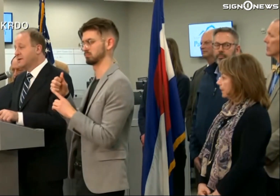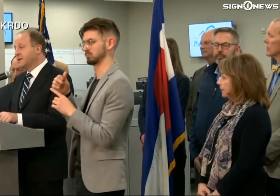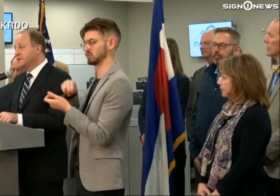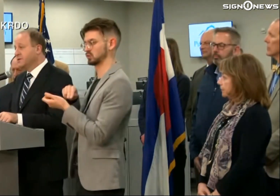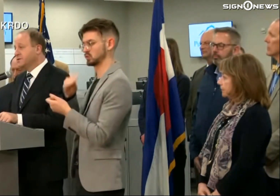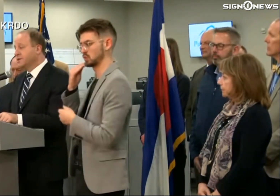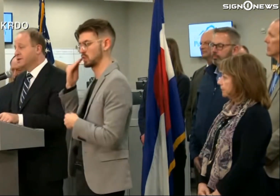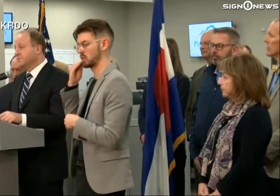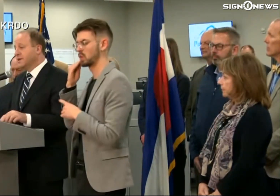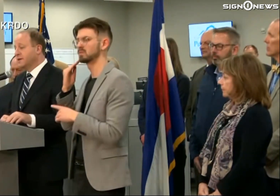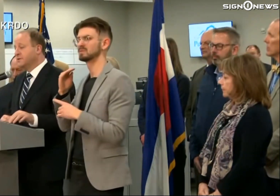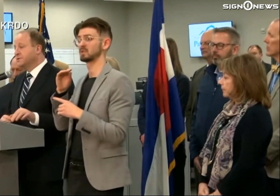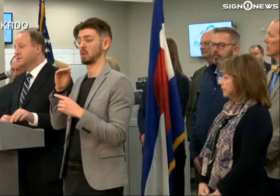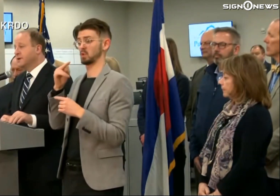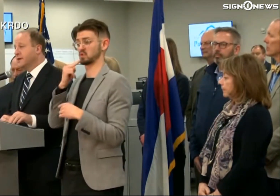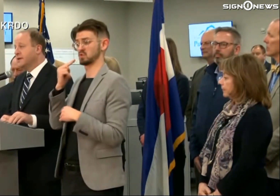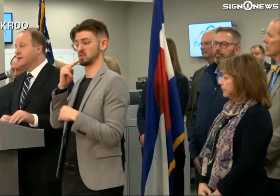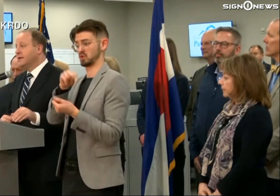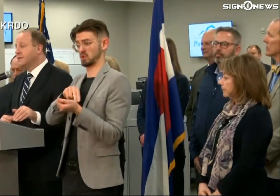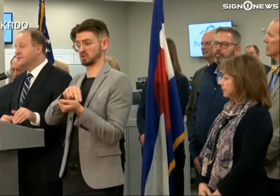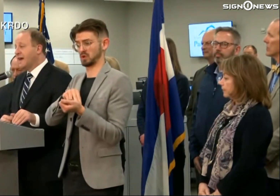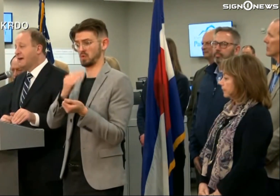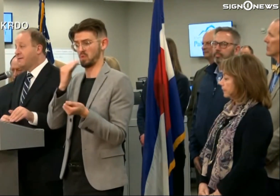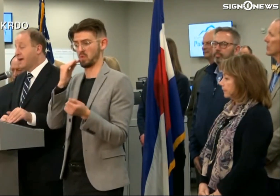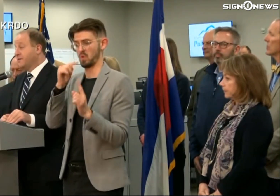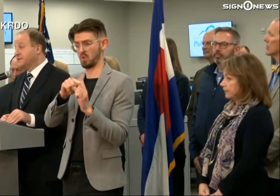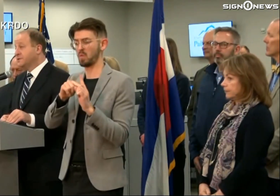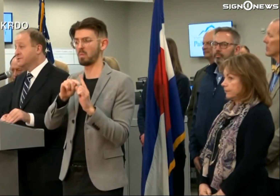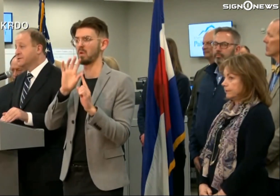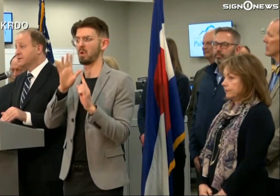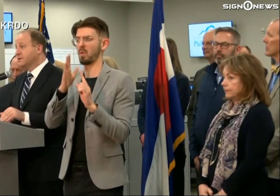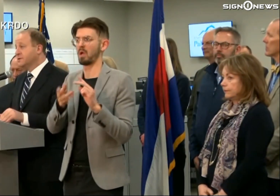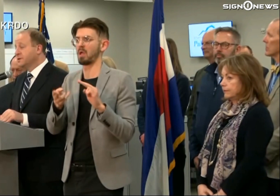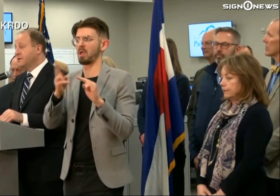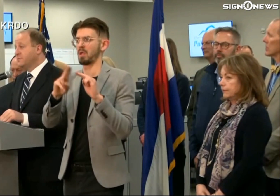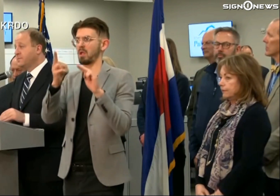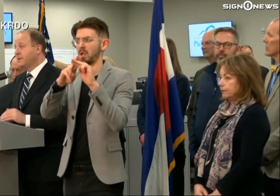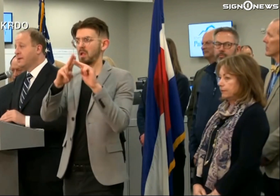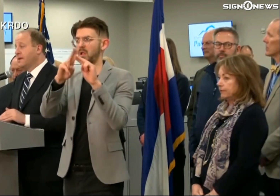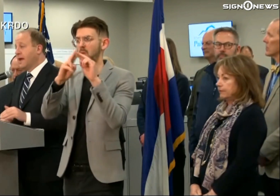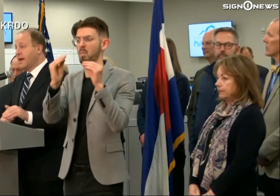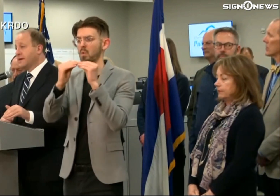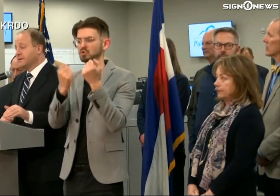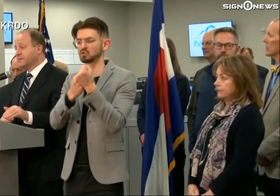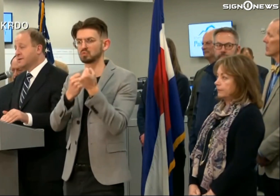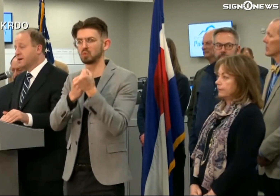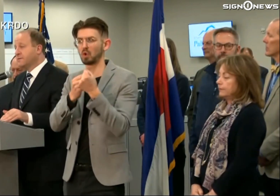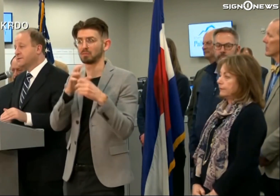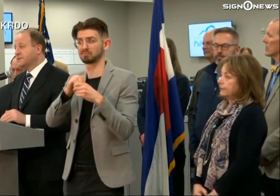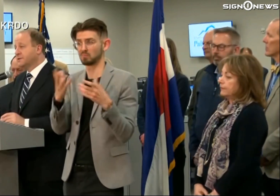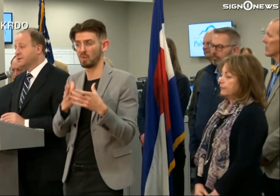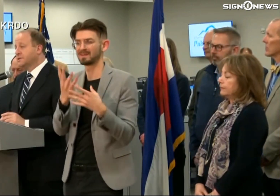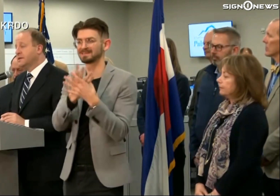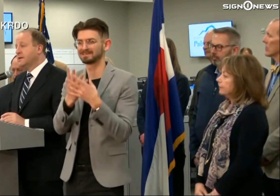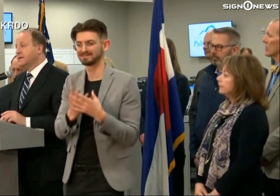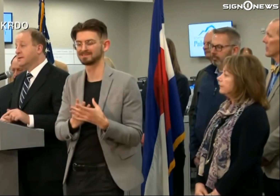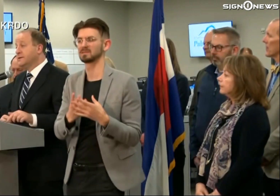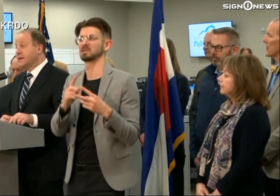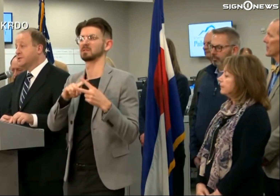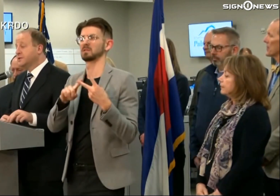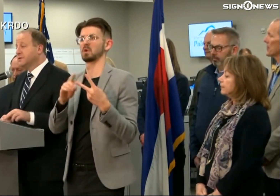to protect nursing homes. That includes screening of staff and visitors to the nursing home and retirement